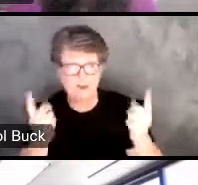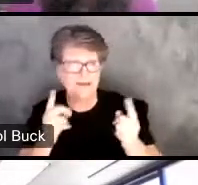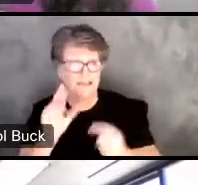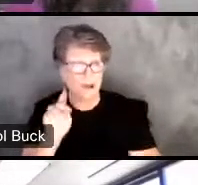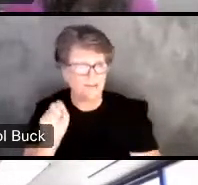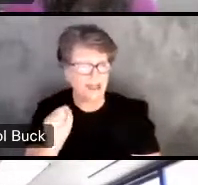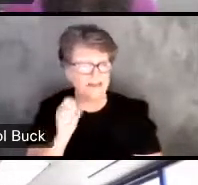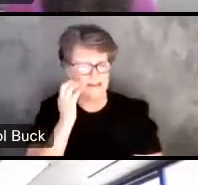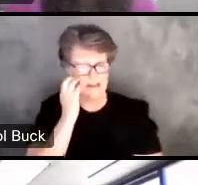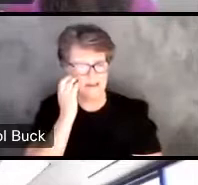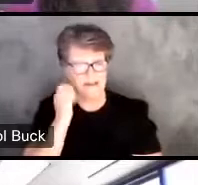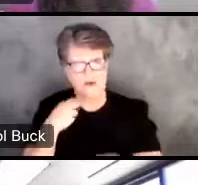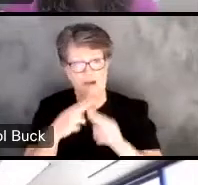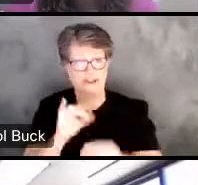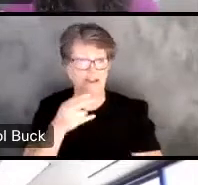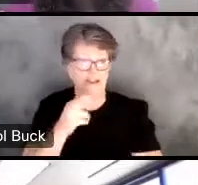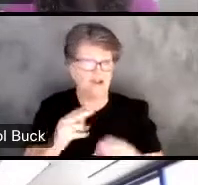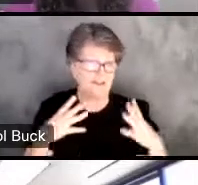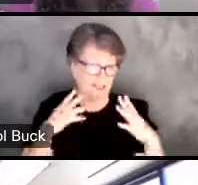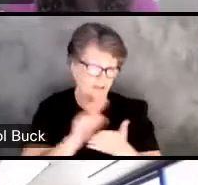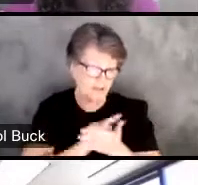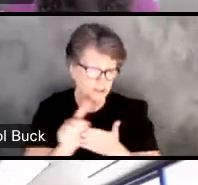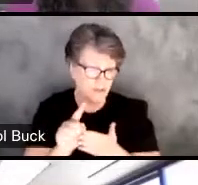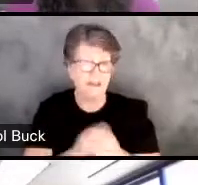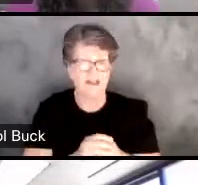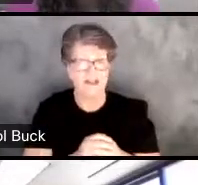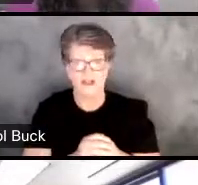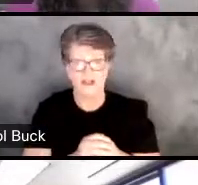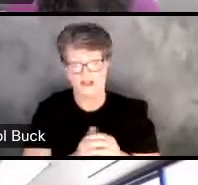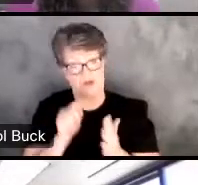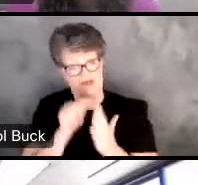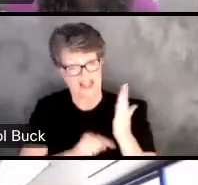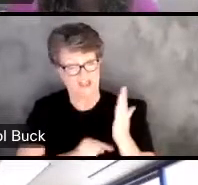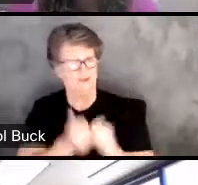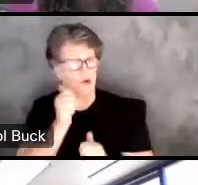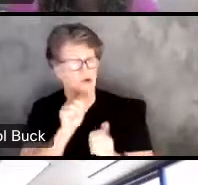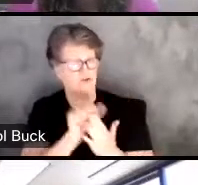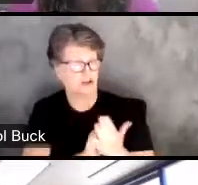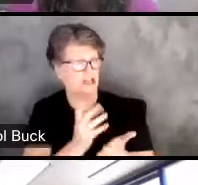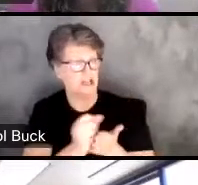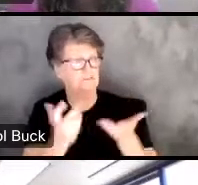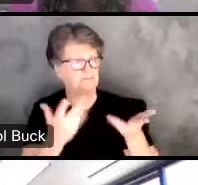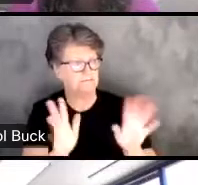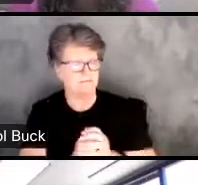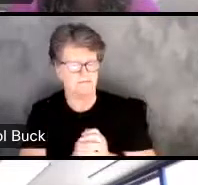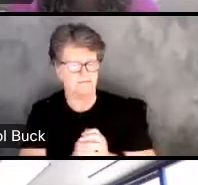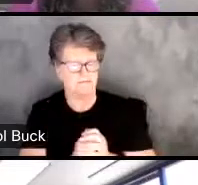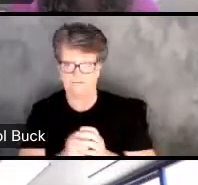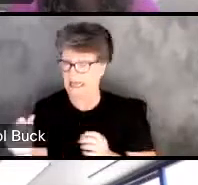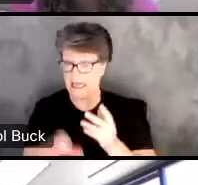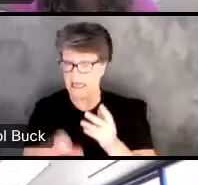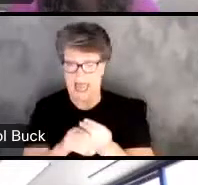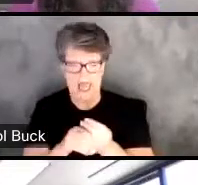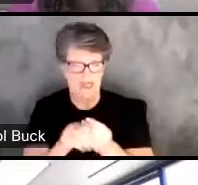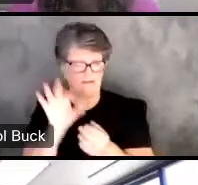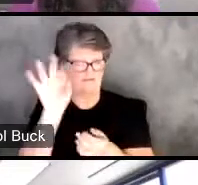updates. Like we mentioned, John is on vacation this week, so those were majority of our agenda items. Does anybody else, we'll throw that